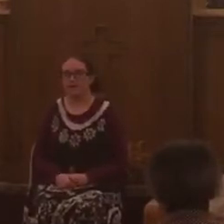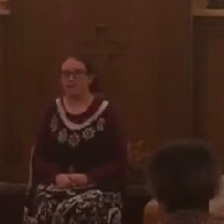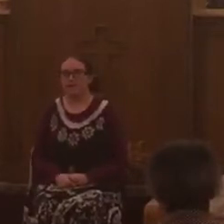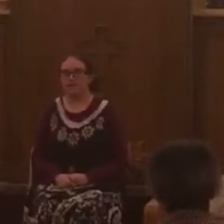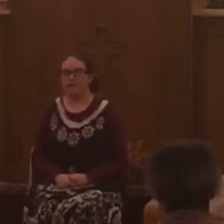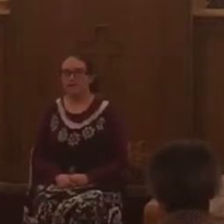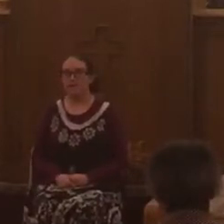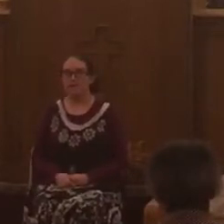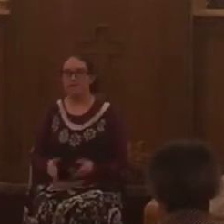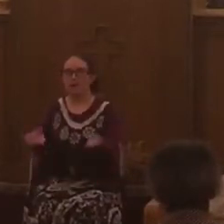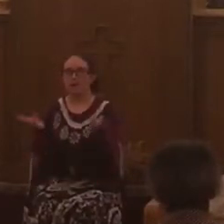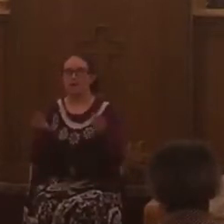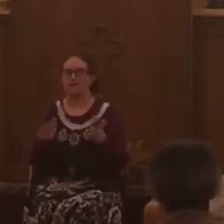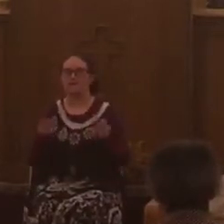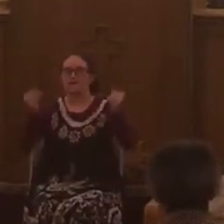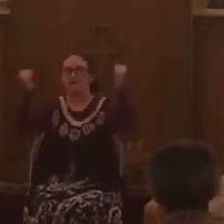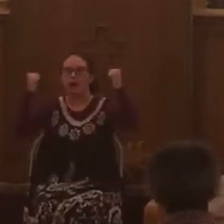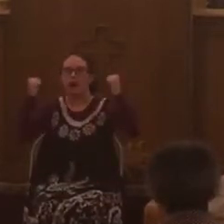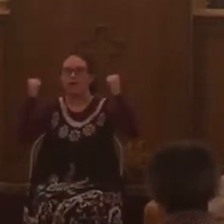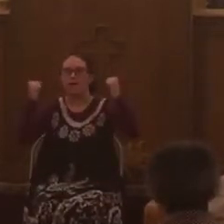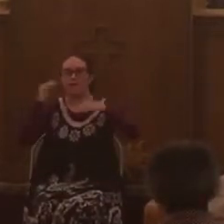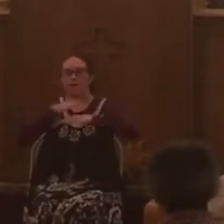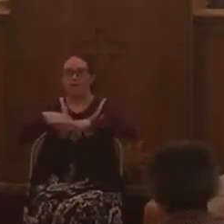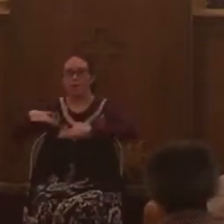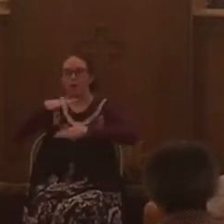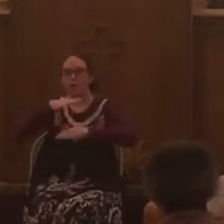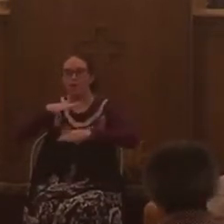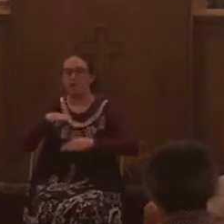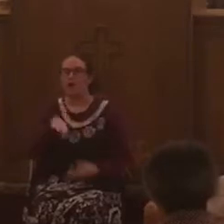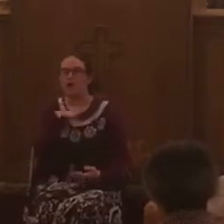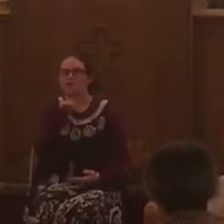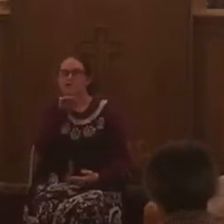Woo! My. You know what? I always send them to Dallas in Jesus' name.